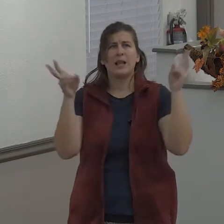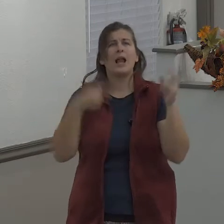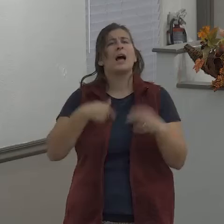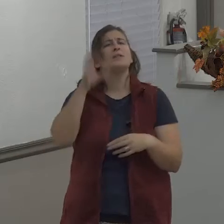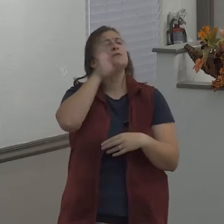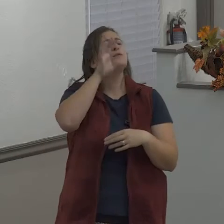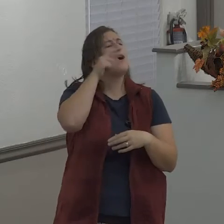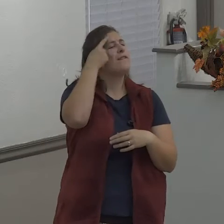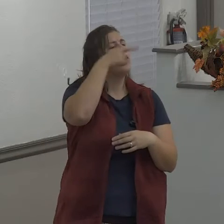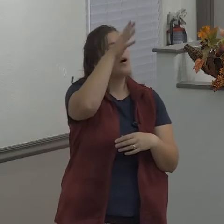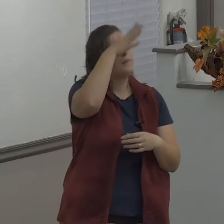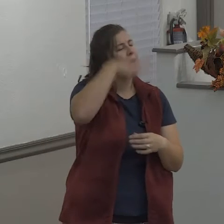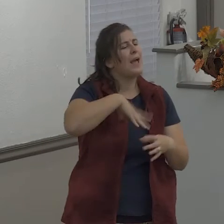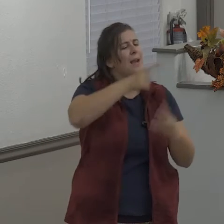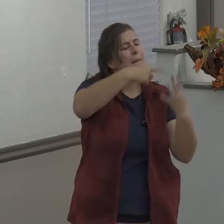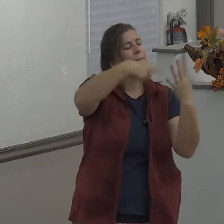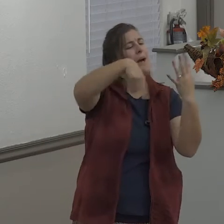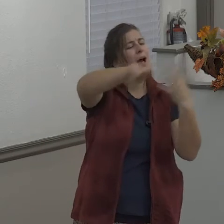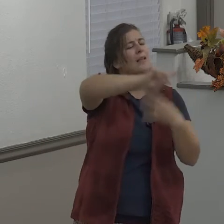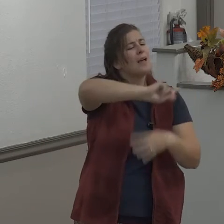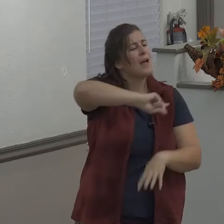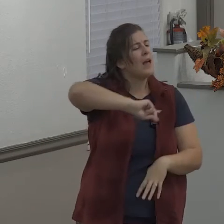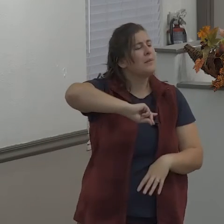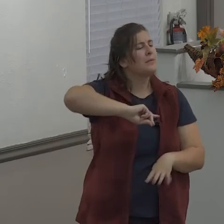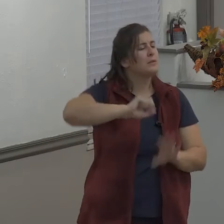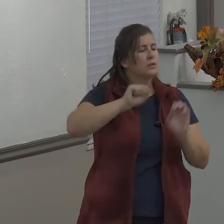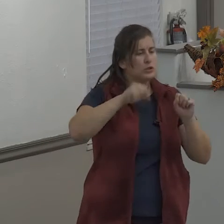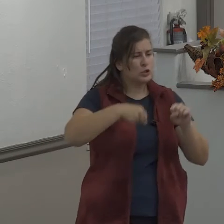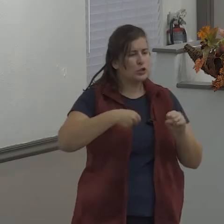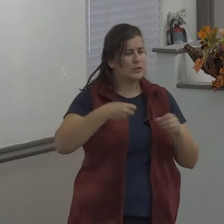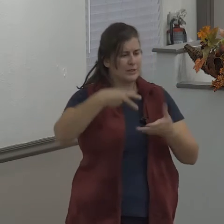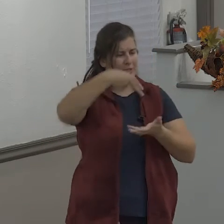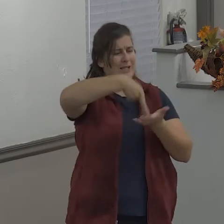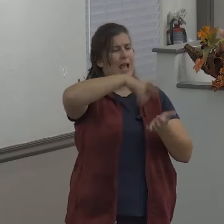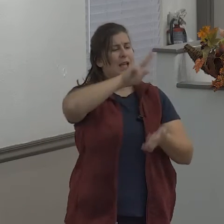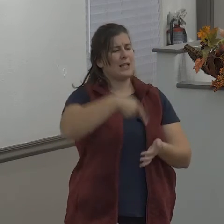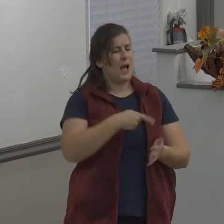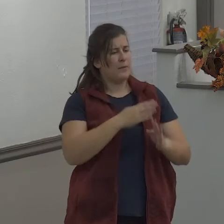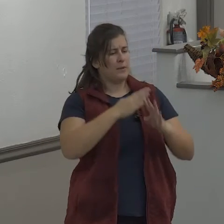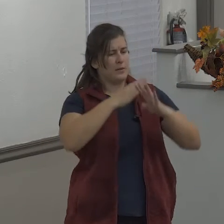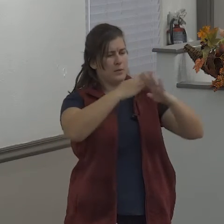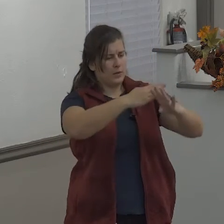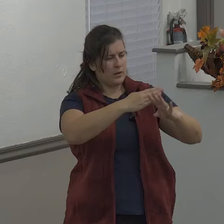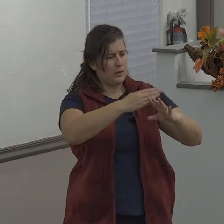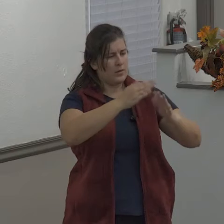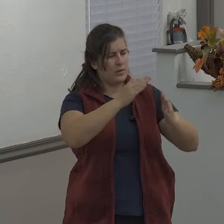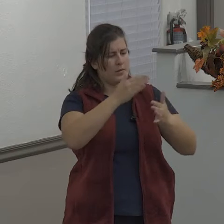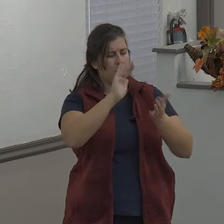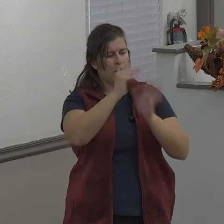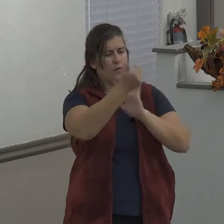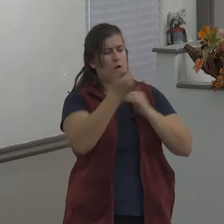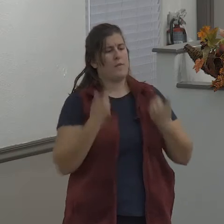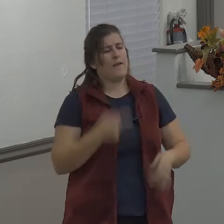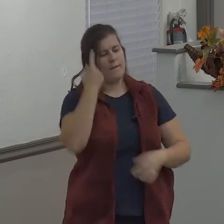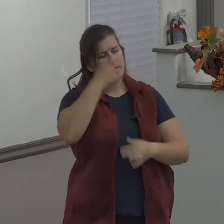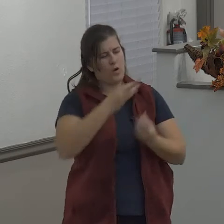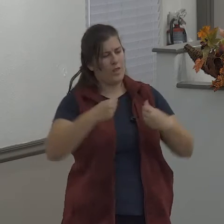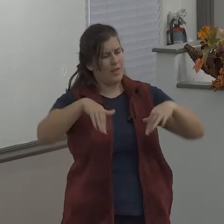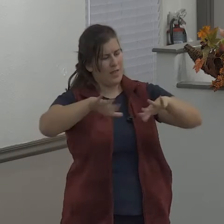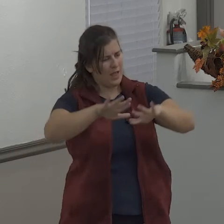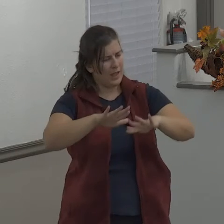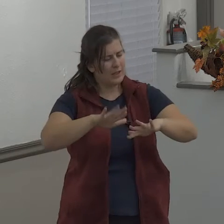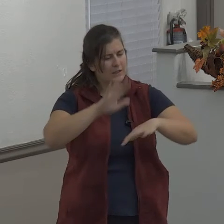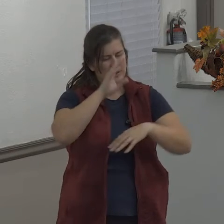"And I sought for a man among them that should make up the hedge and stand in the gap before me for the land."